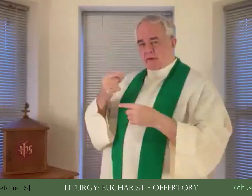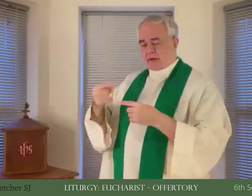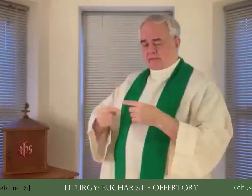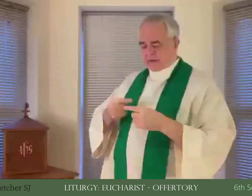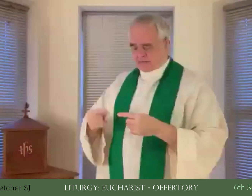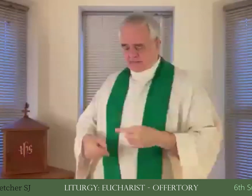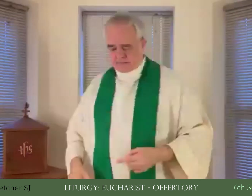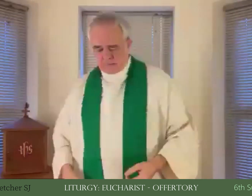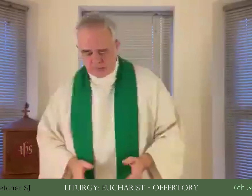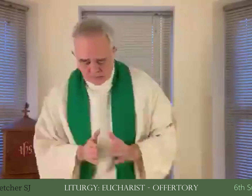forever.